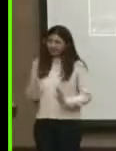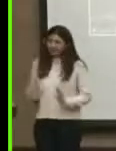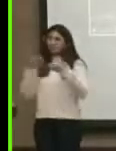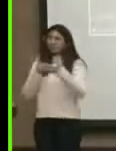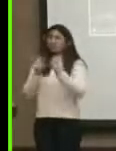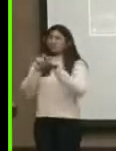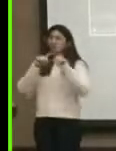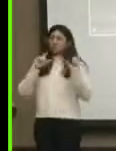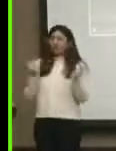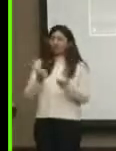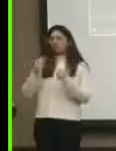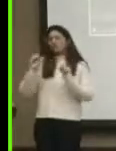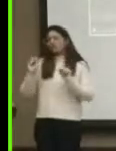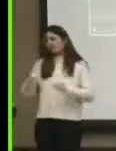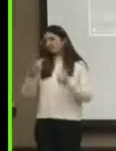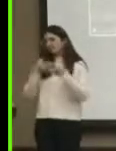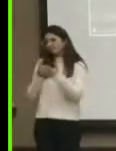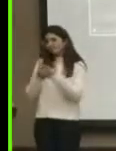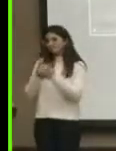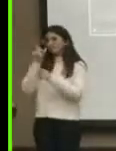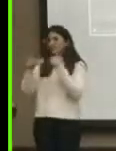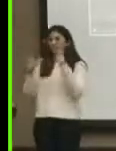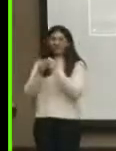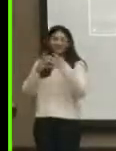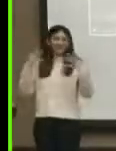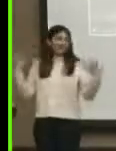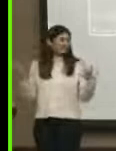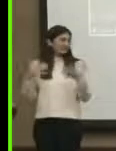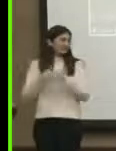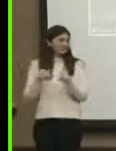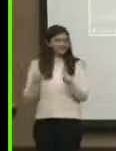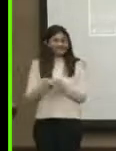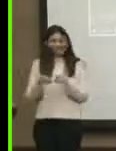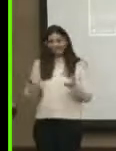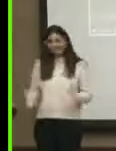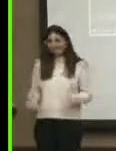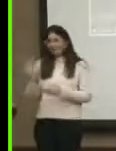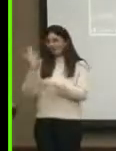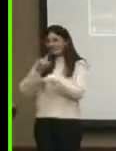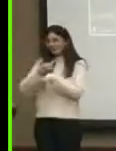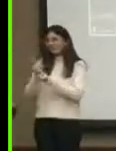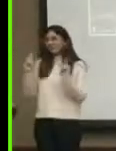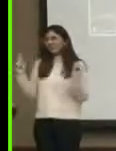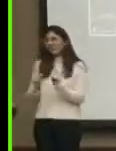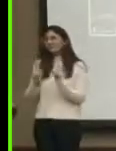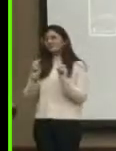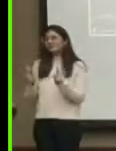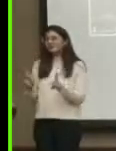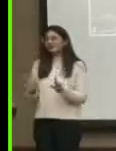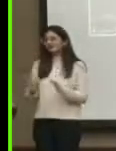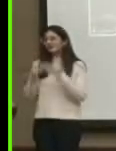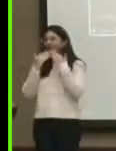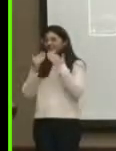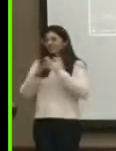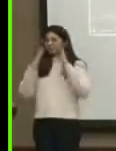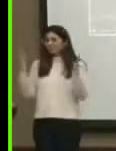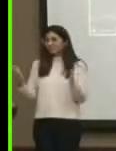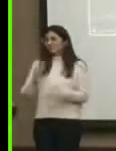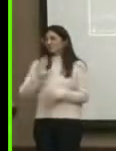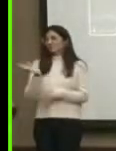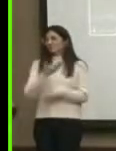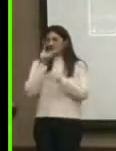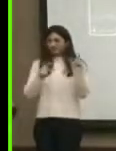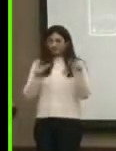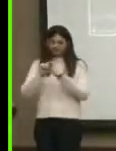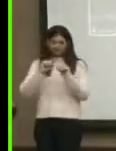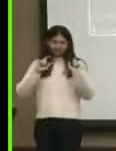also was difficult because the numbers were huge, and 40 minutes was a little time. So anyway, thank you very much, each of you